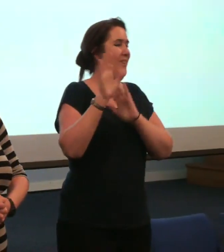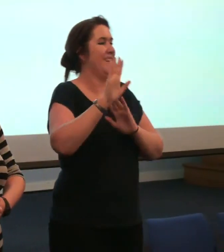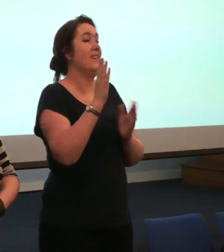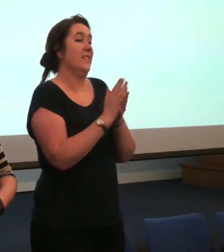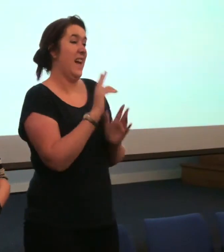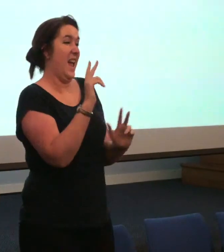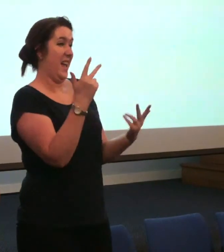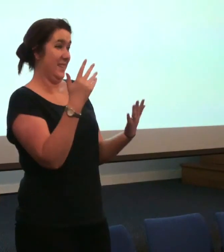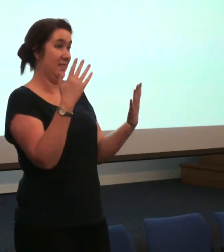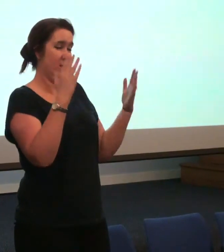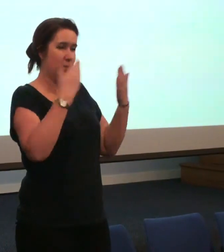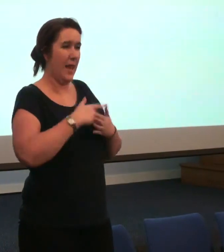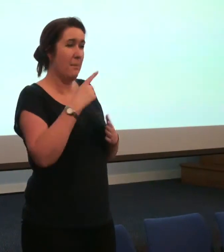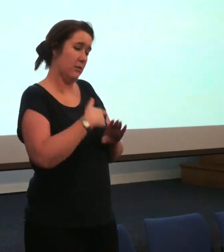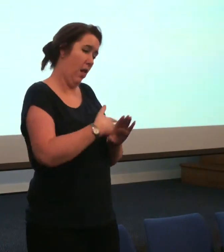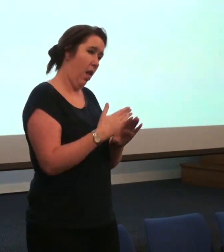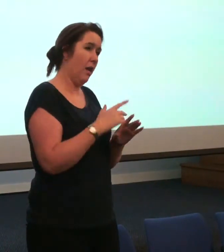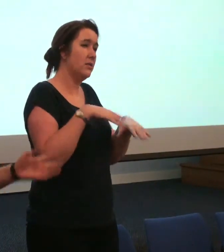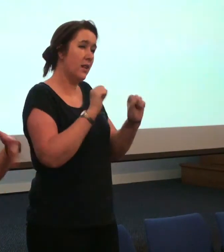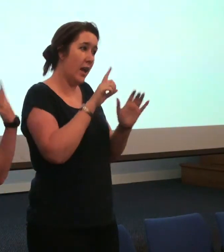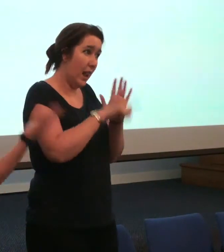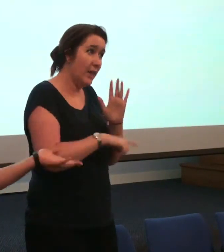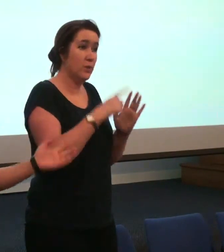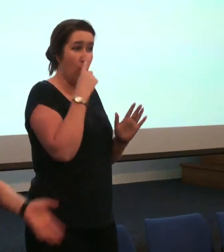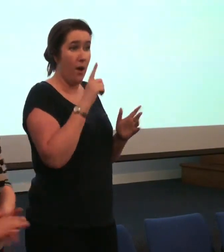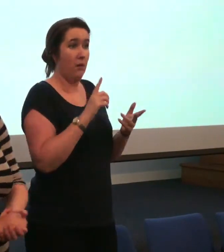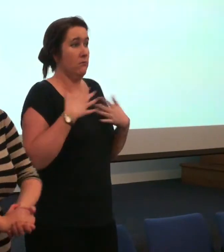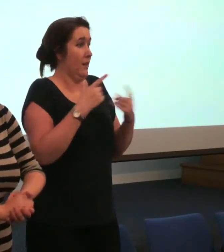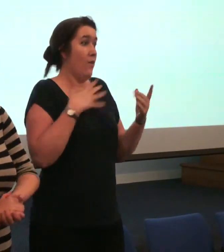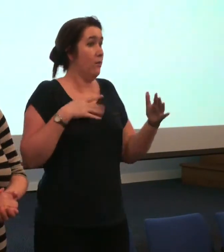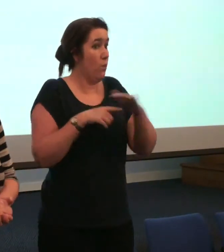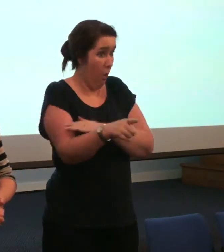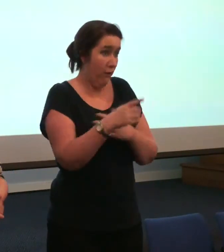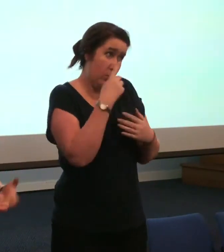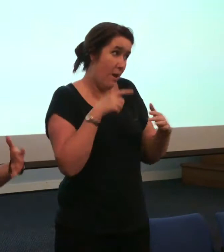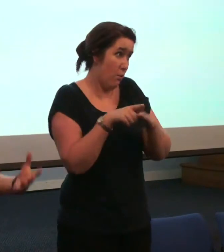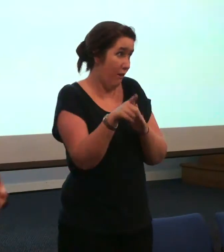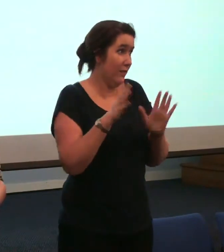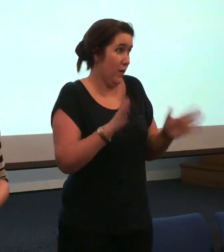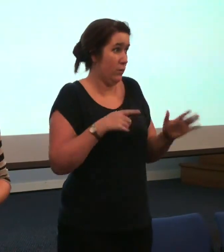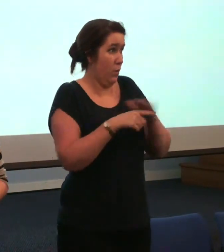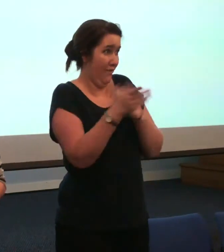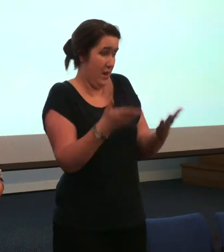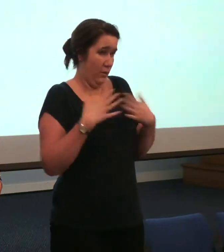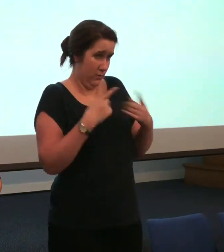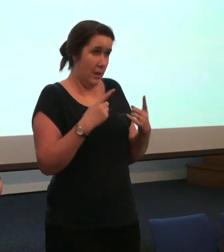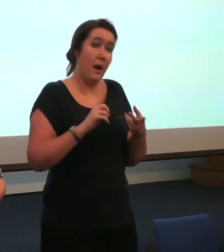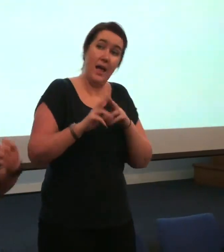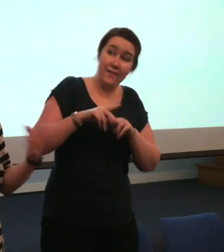But we started a bit later, so if anybody needs to go, obviously feel free. But I would suggest that if Steve is happy, that we still